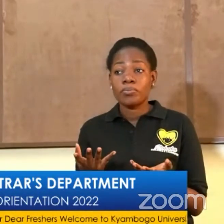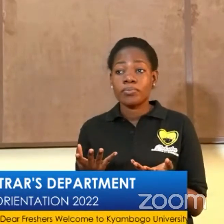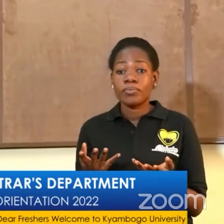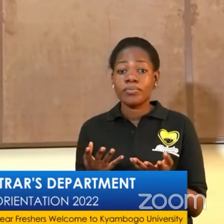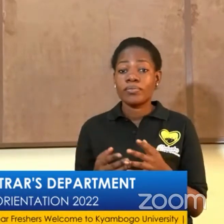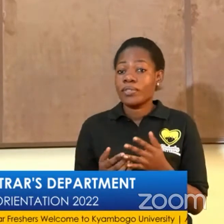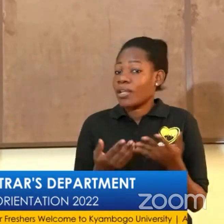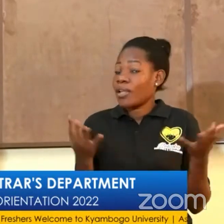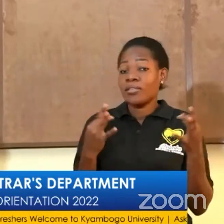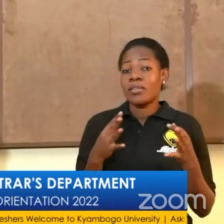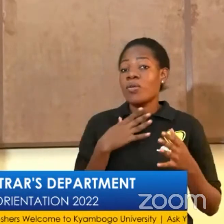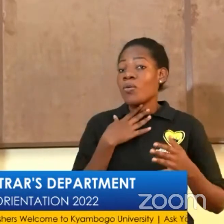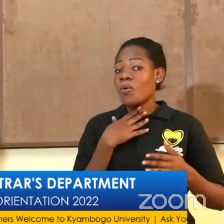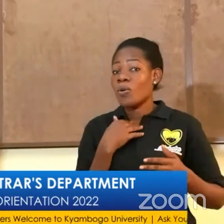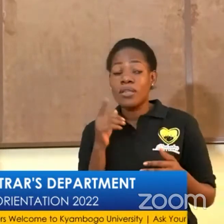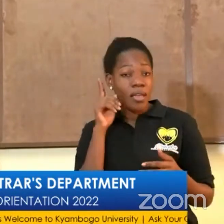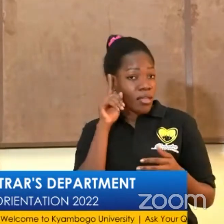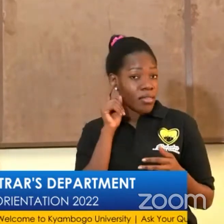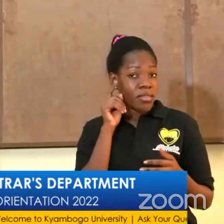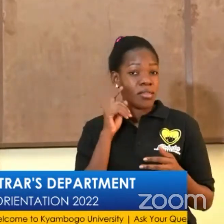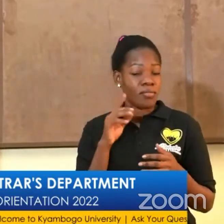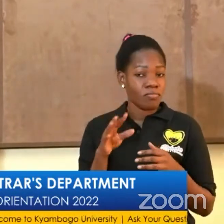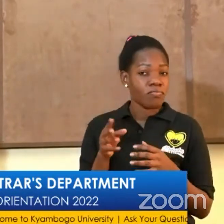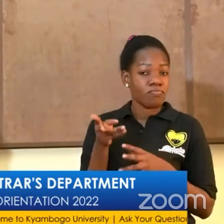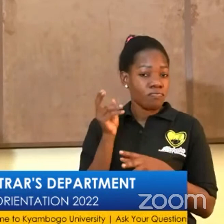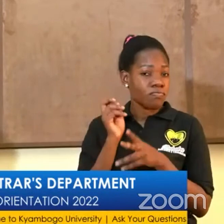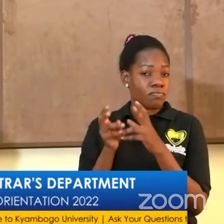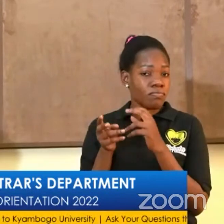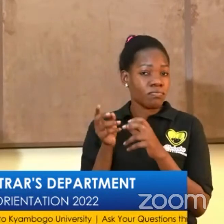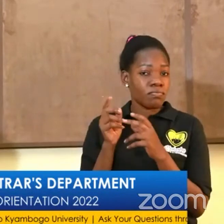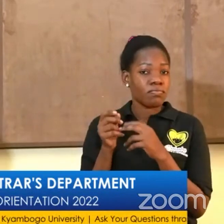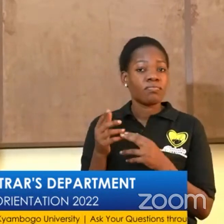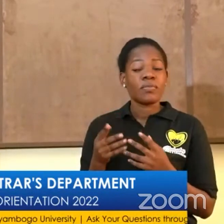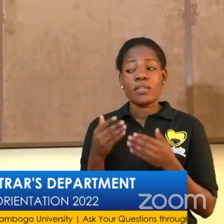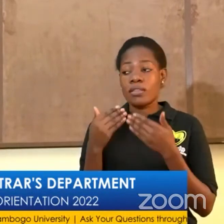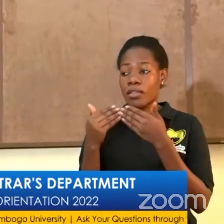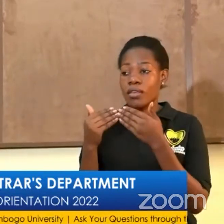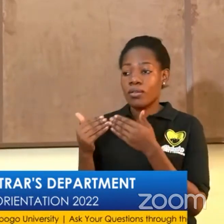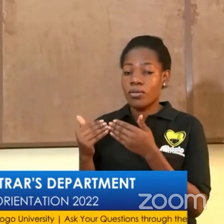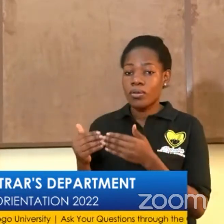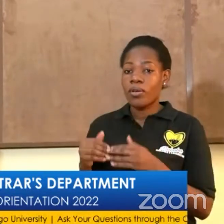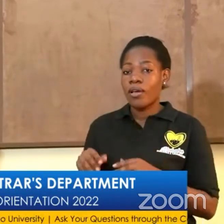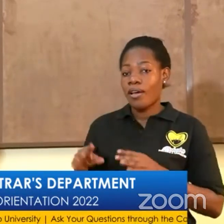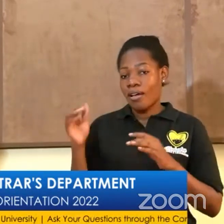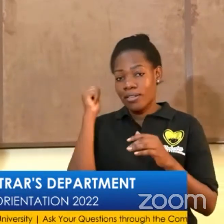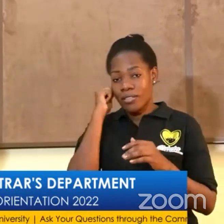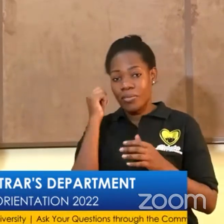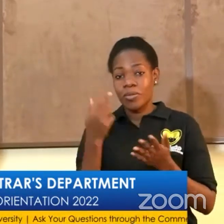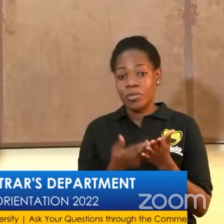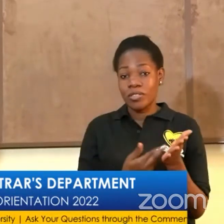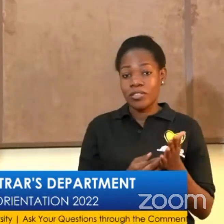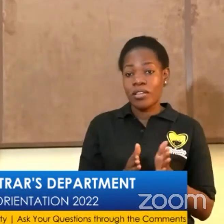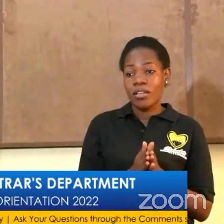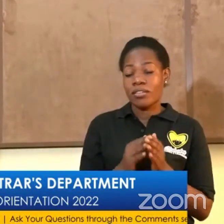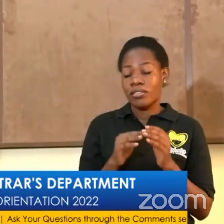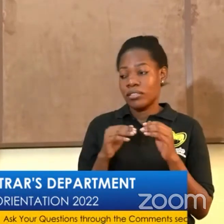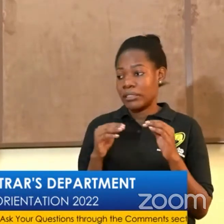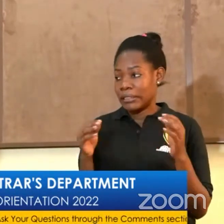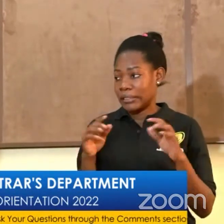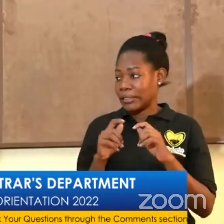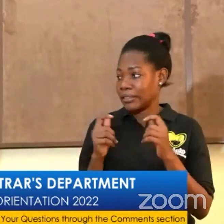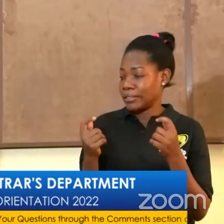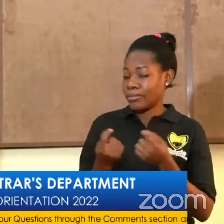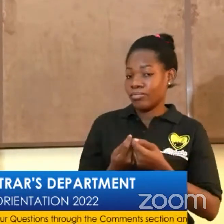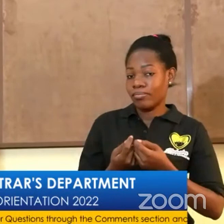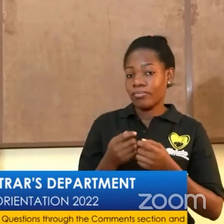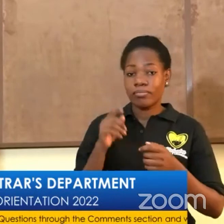Whatever you want, I think you have picked from them. We thank you so much, Academic Registrar and the team. And I think